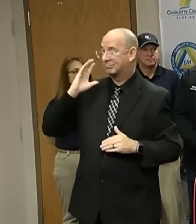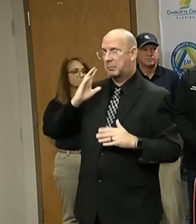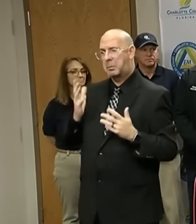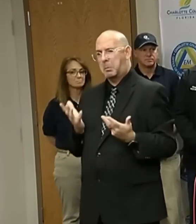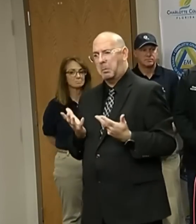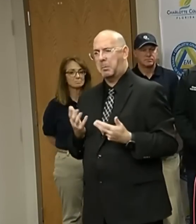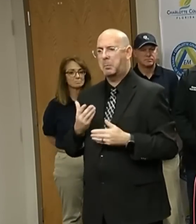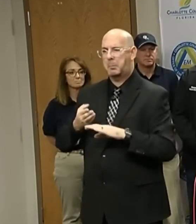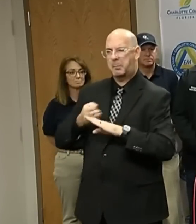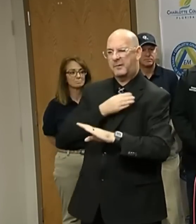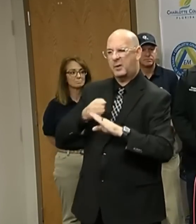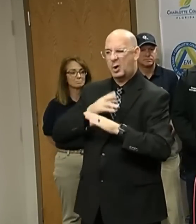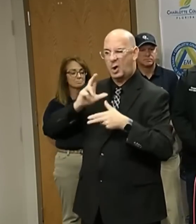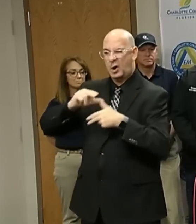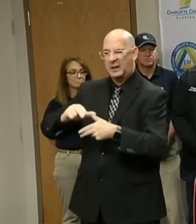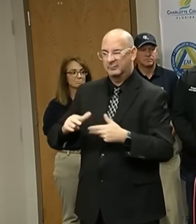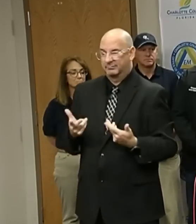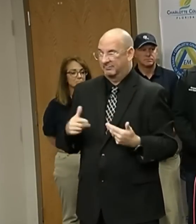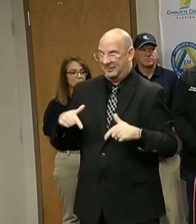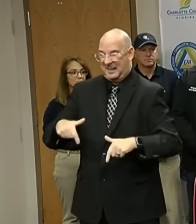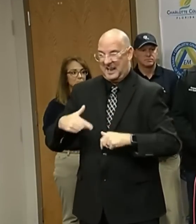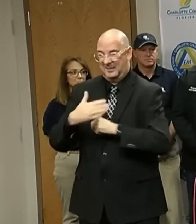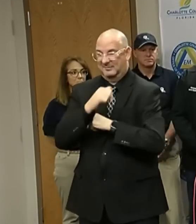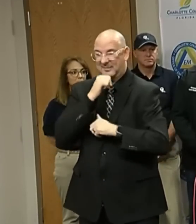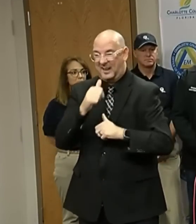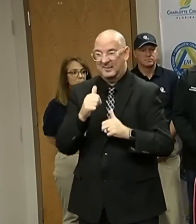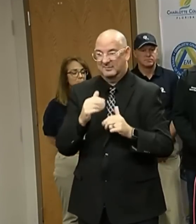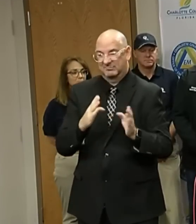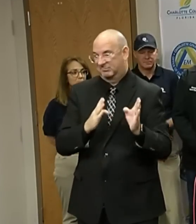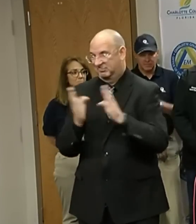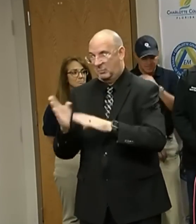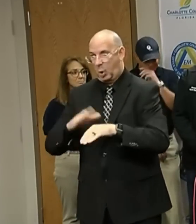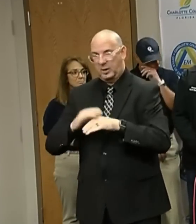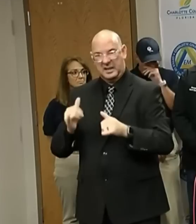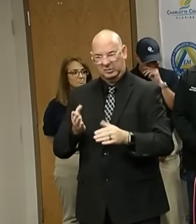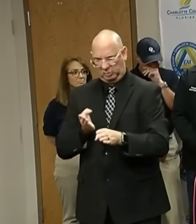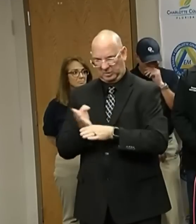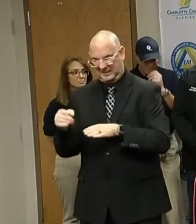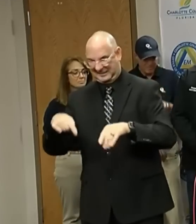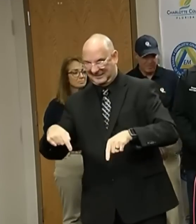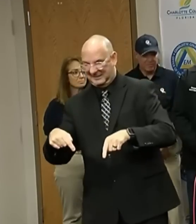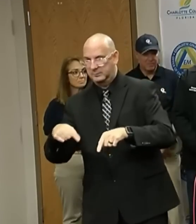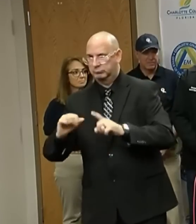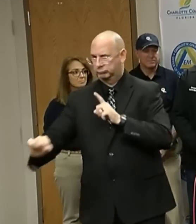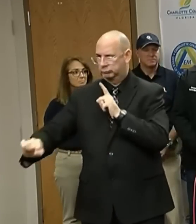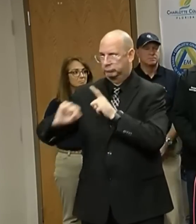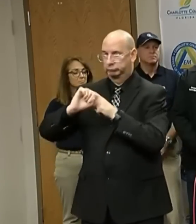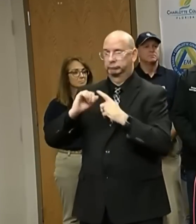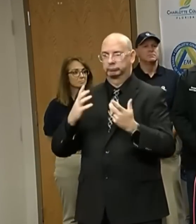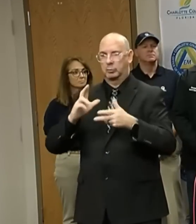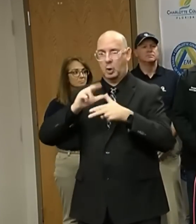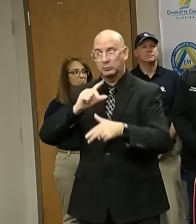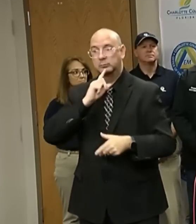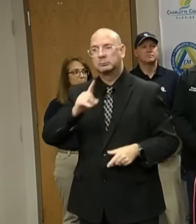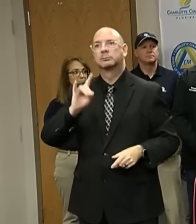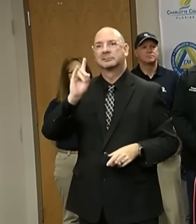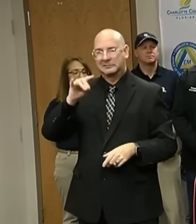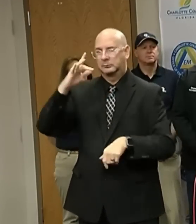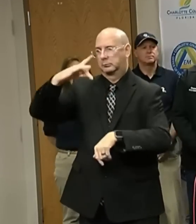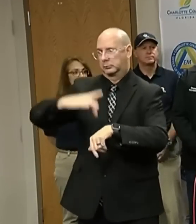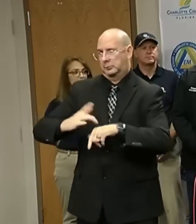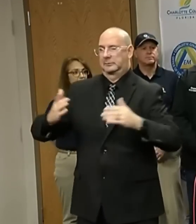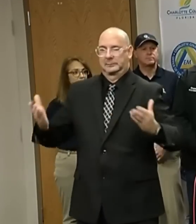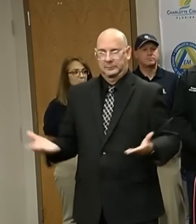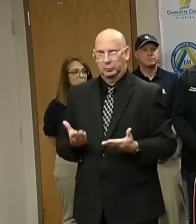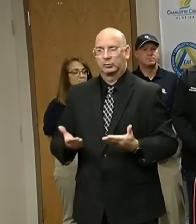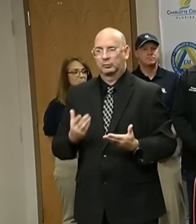was not even in the cone, and then you have a situation where you're staring down the barrel of a hurricane making landfall at